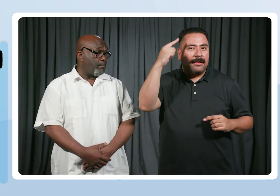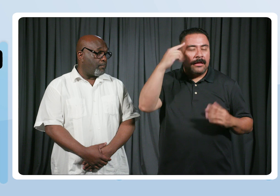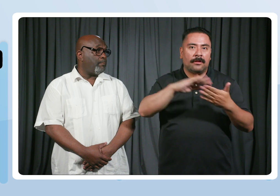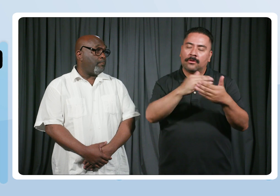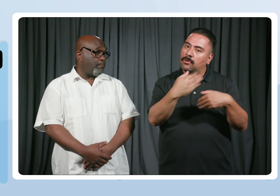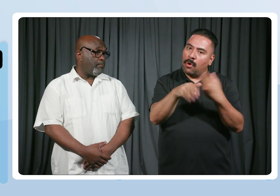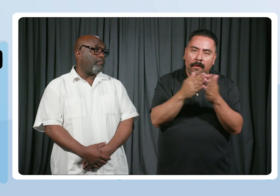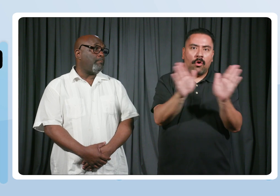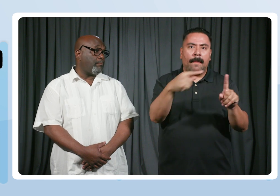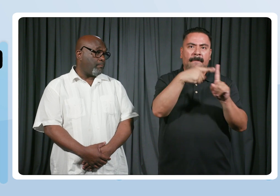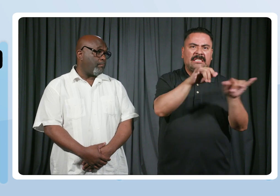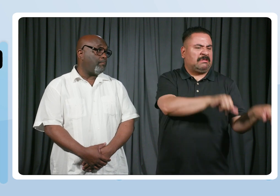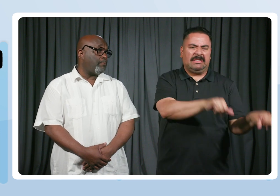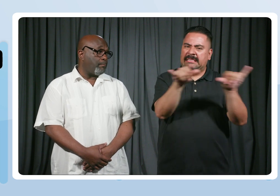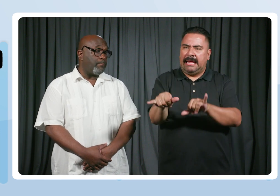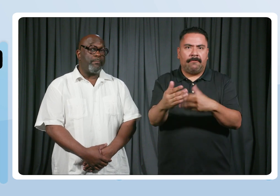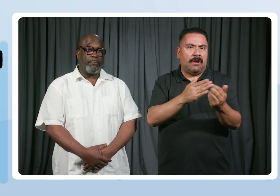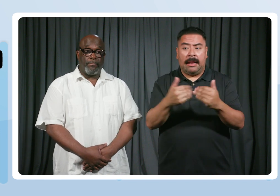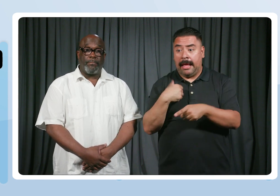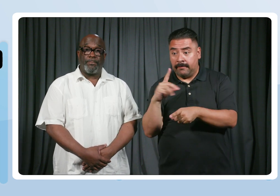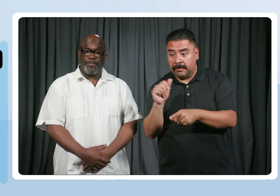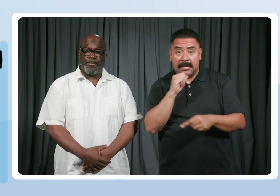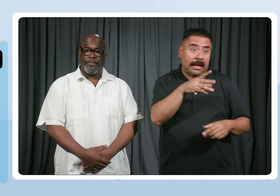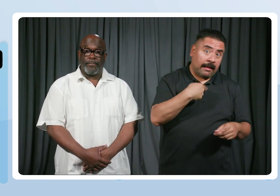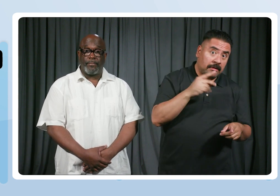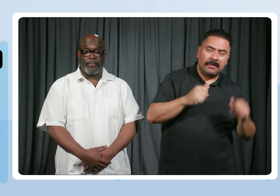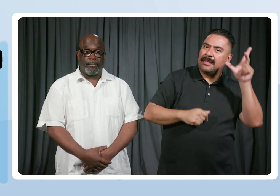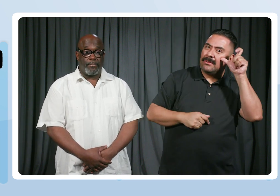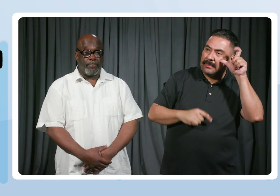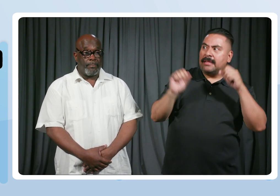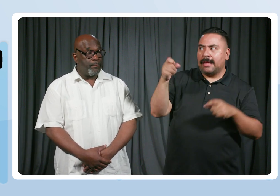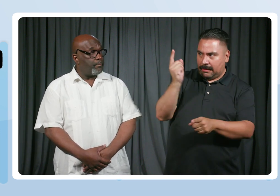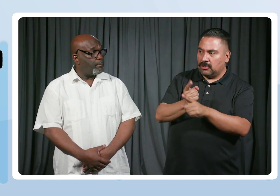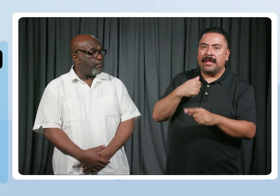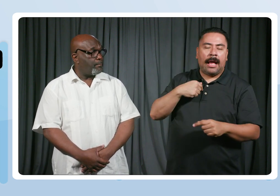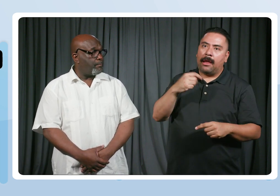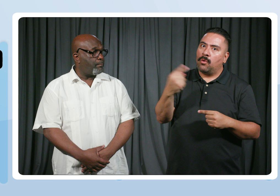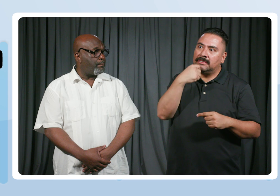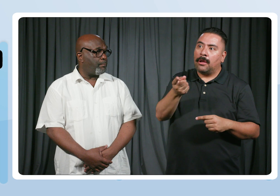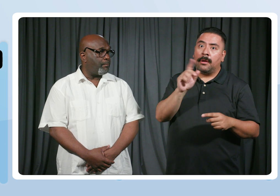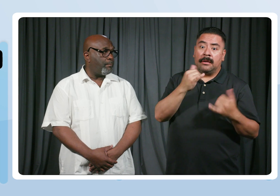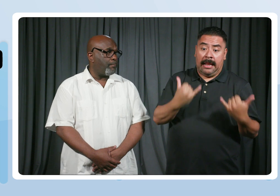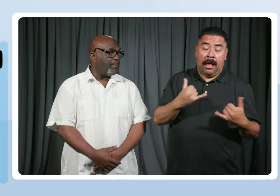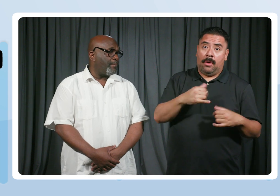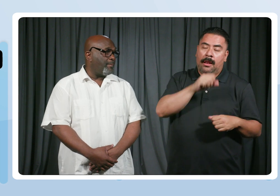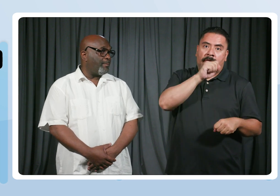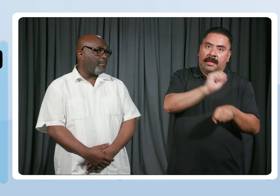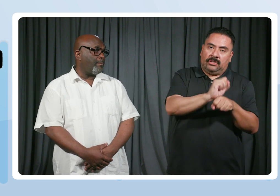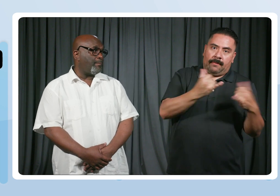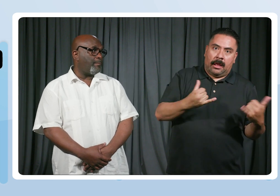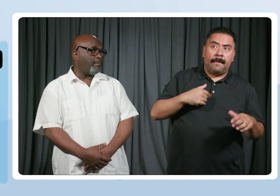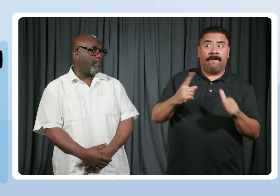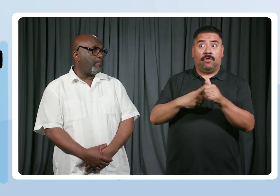overall positives are the same for any young person. Absolutely. I say a lot that I love my job now, but my first job was one of the